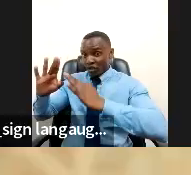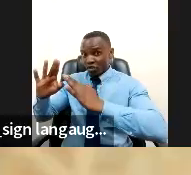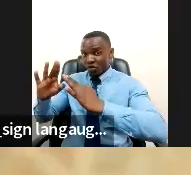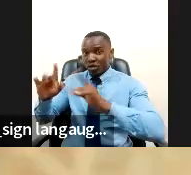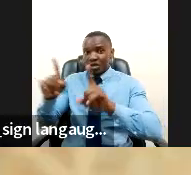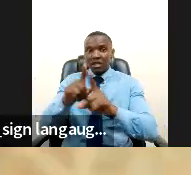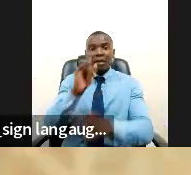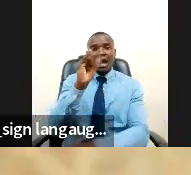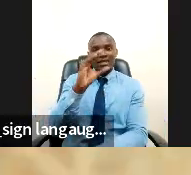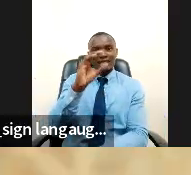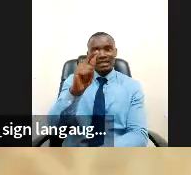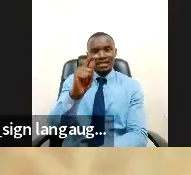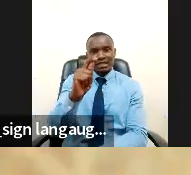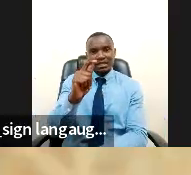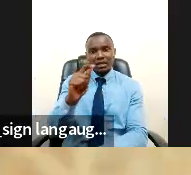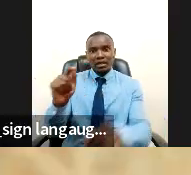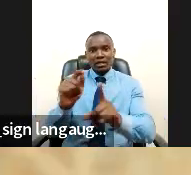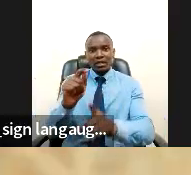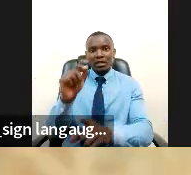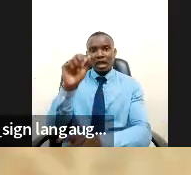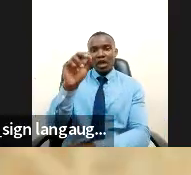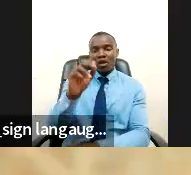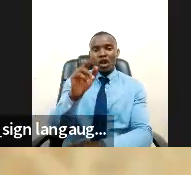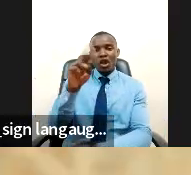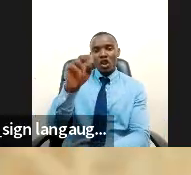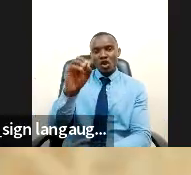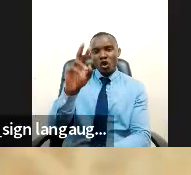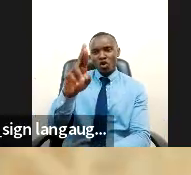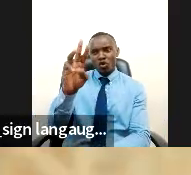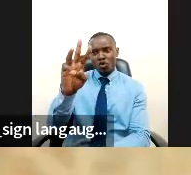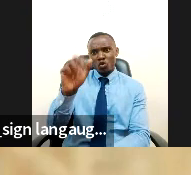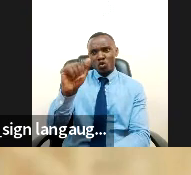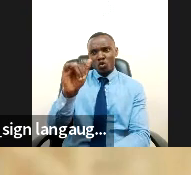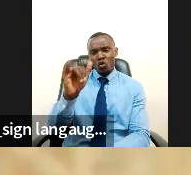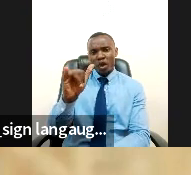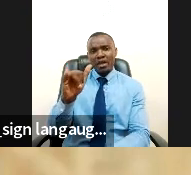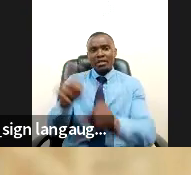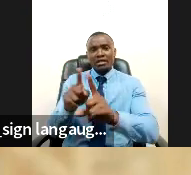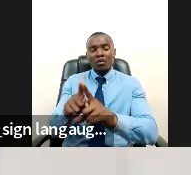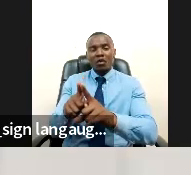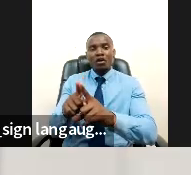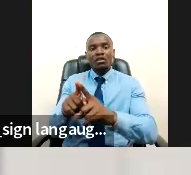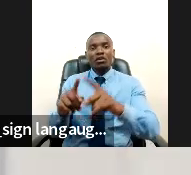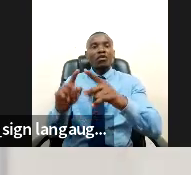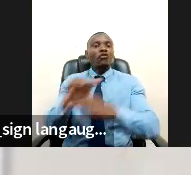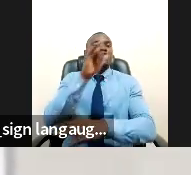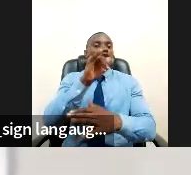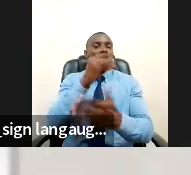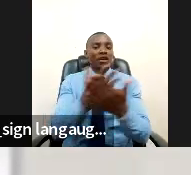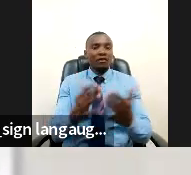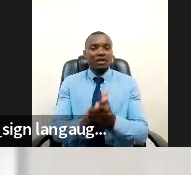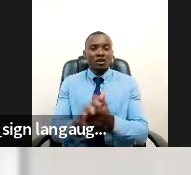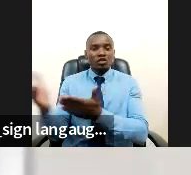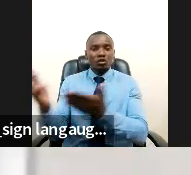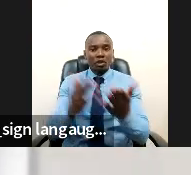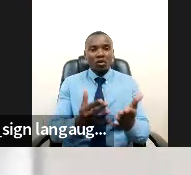Norway, supported by NORAD and the Norwegian Ministry of Foreign Affairs, to bring a new wave of momentum